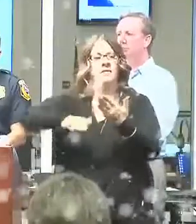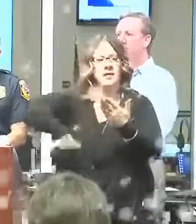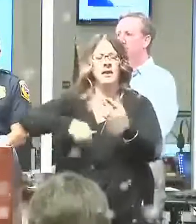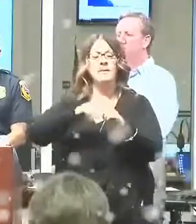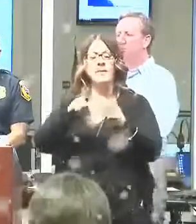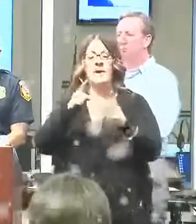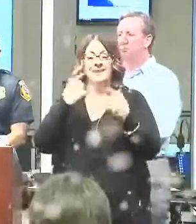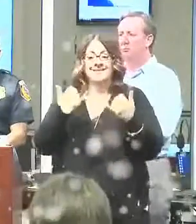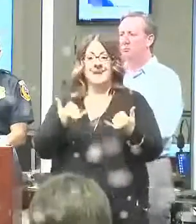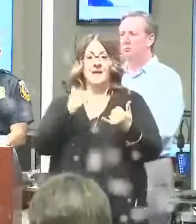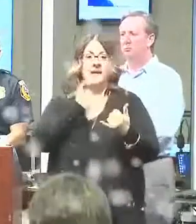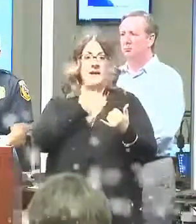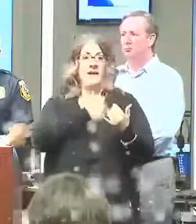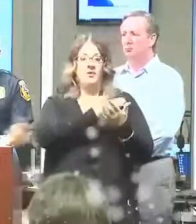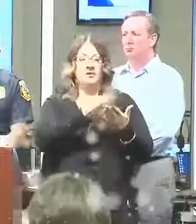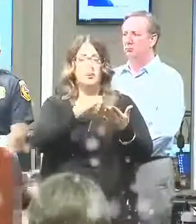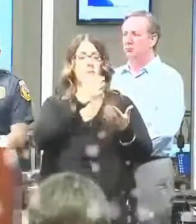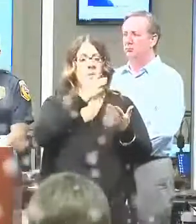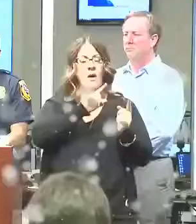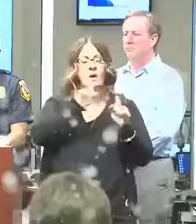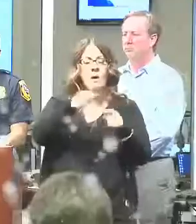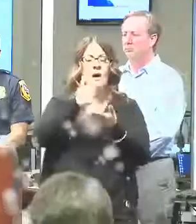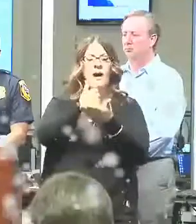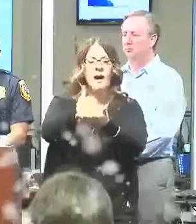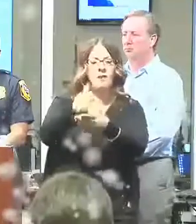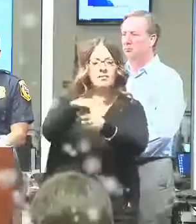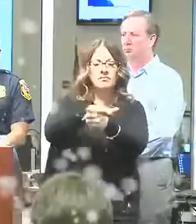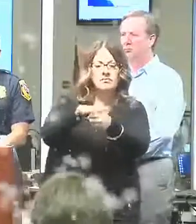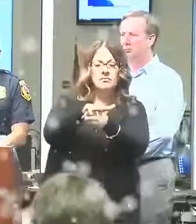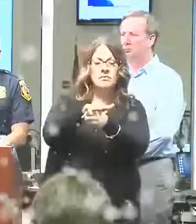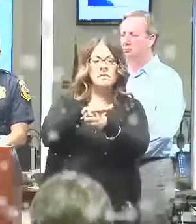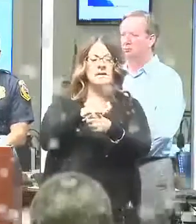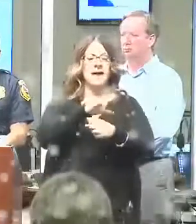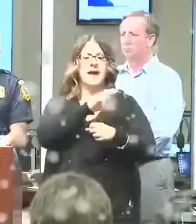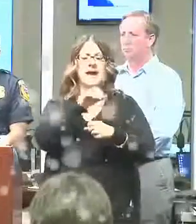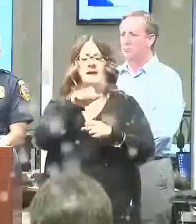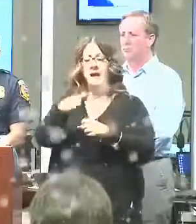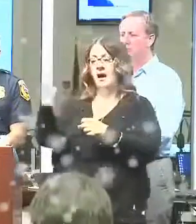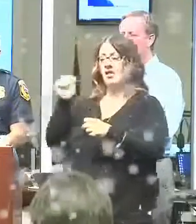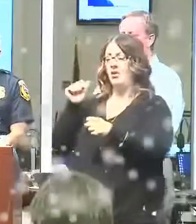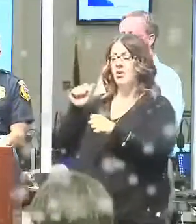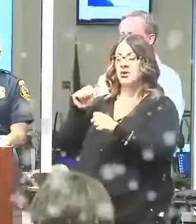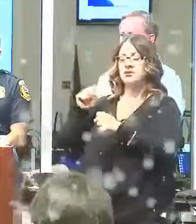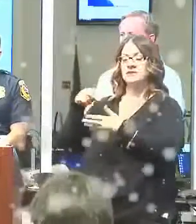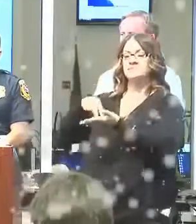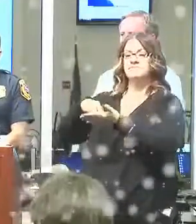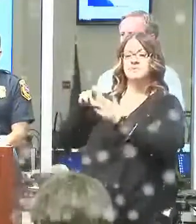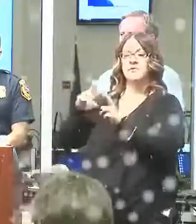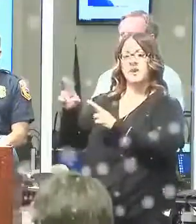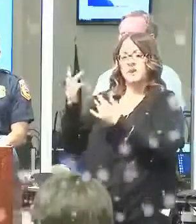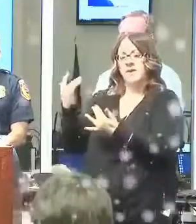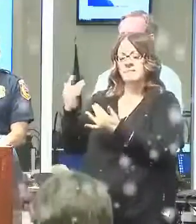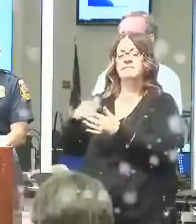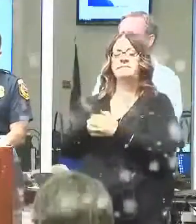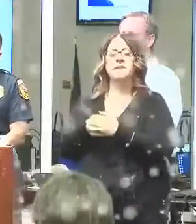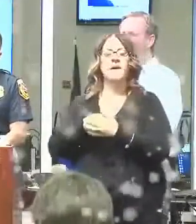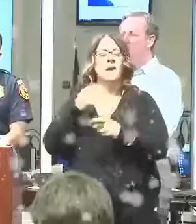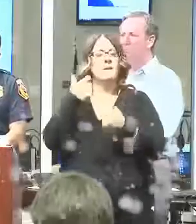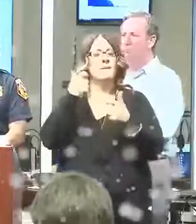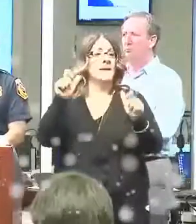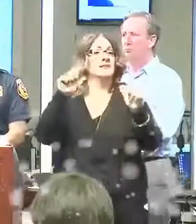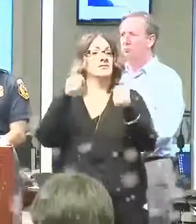going to be supported logistically, kept at the ready. The biggest challenge is really making sure that we